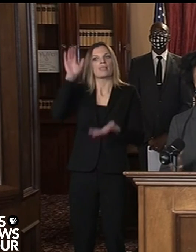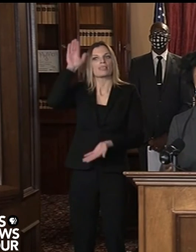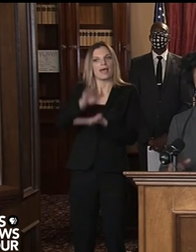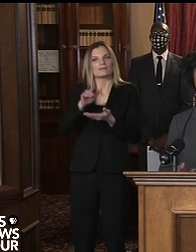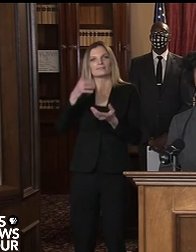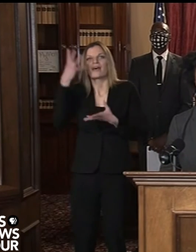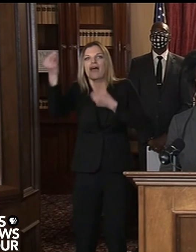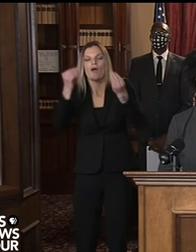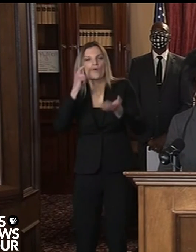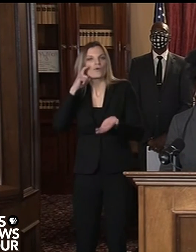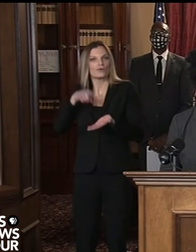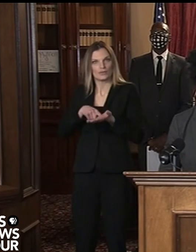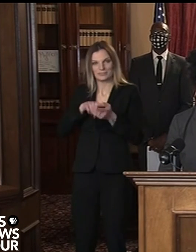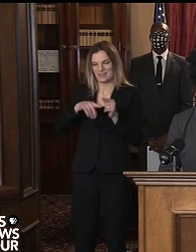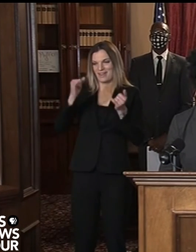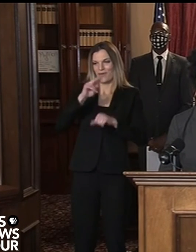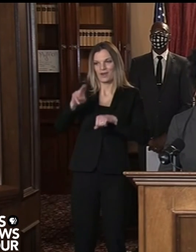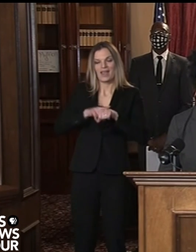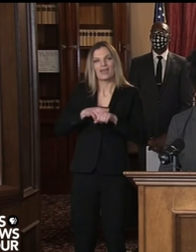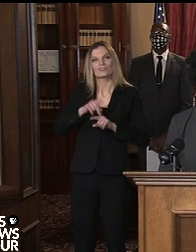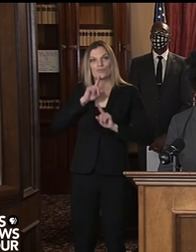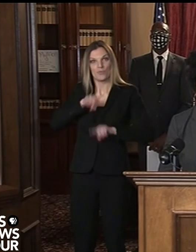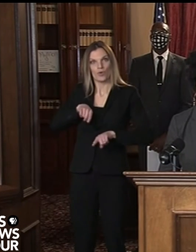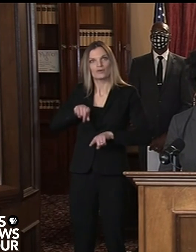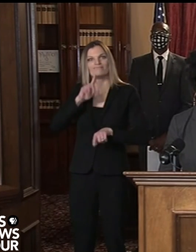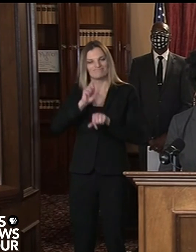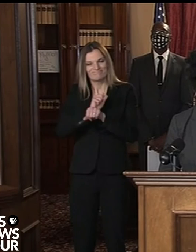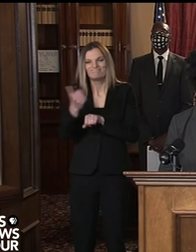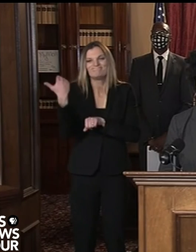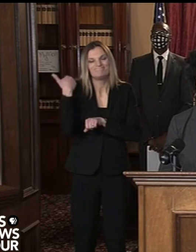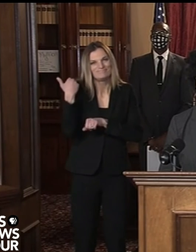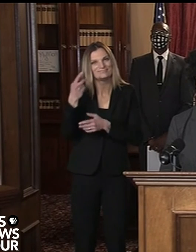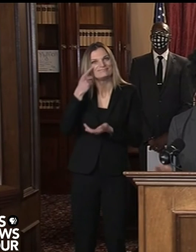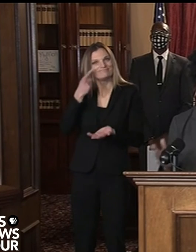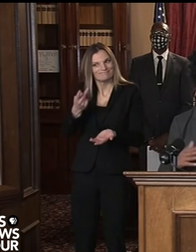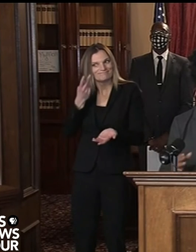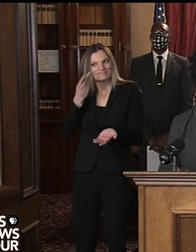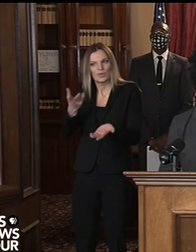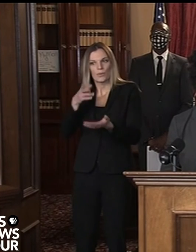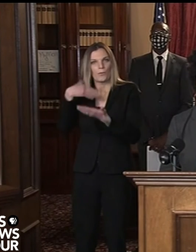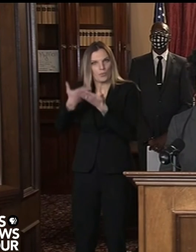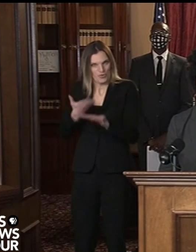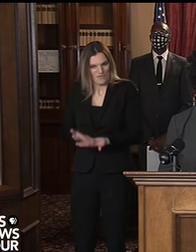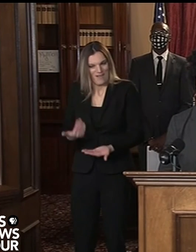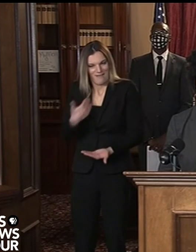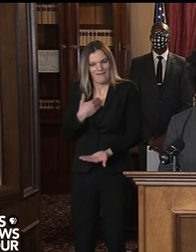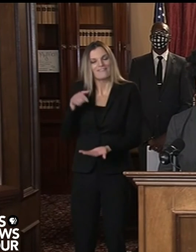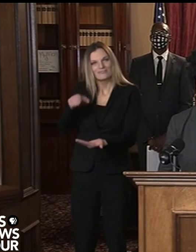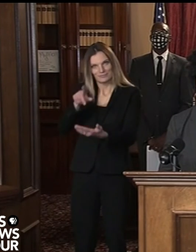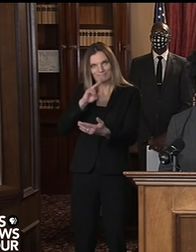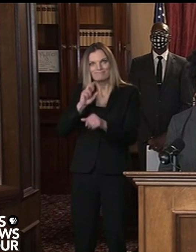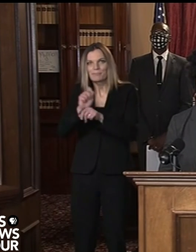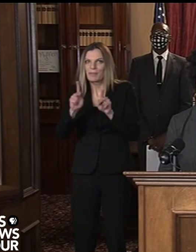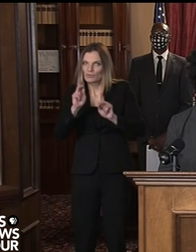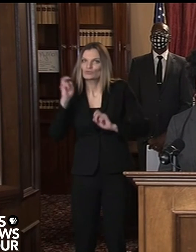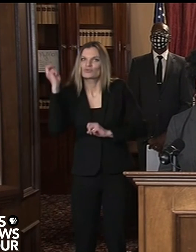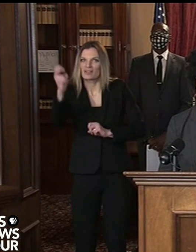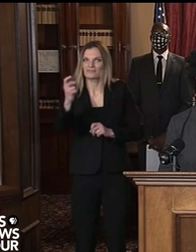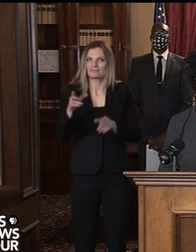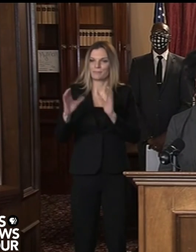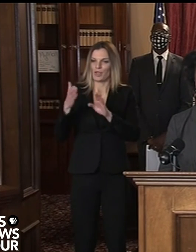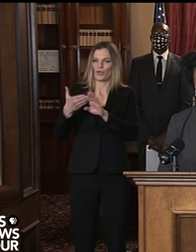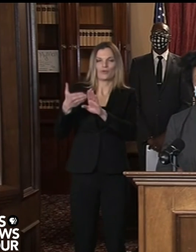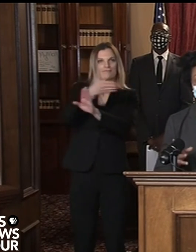again, all national reports are showing that people traveled over the Thanksgiving holiday in ways that they hadn't since before. When this